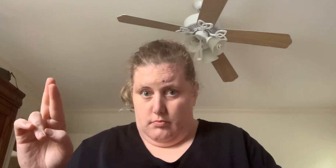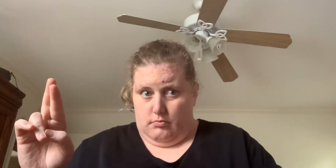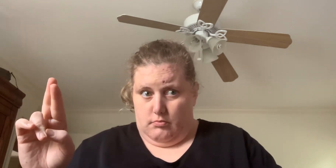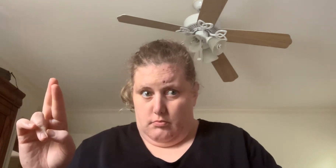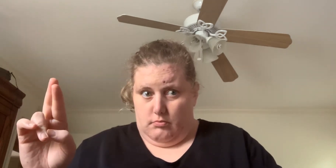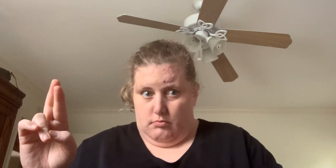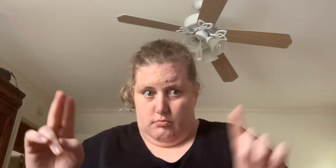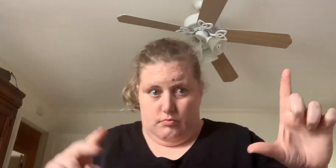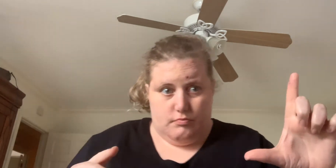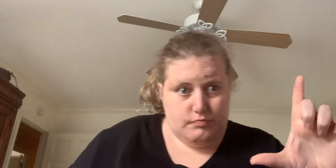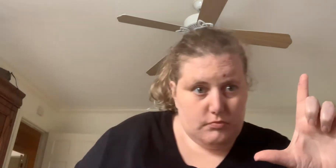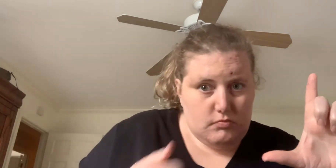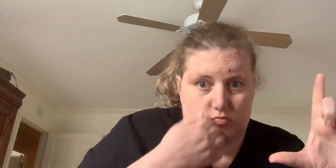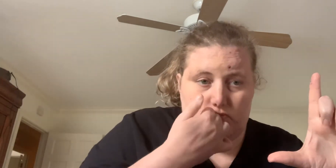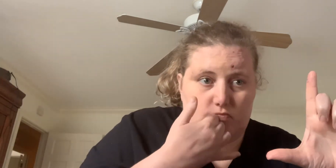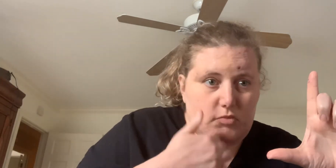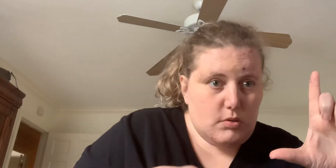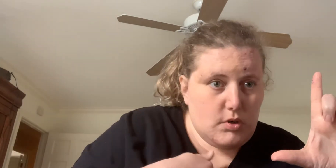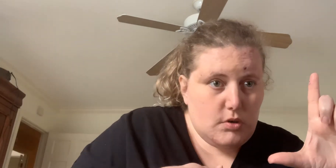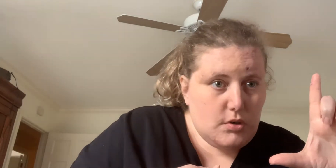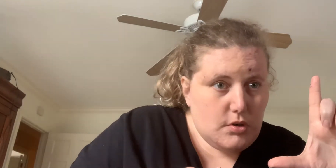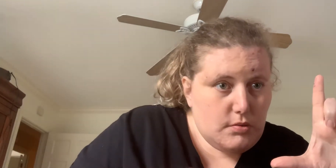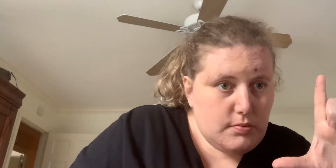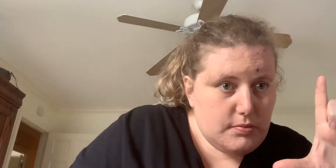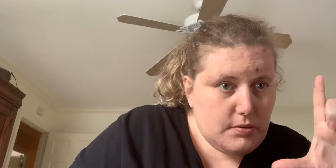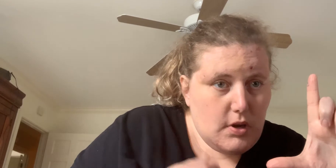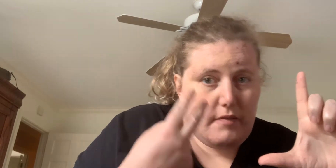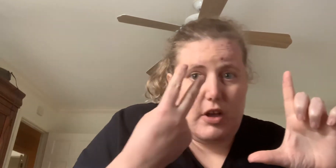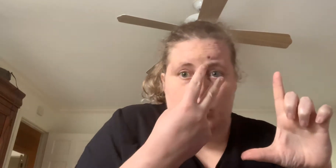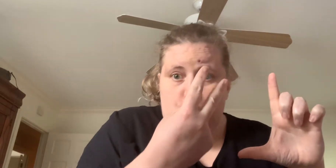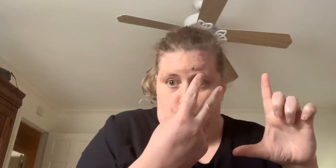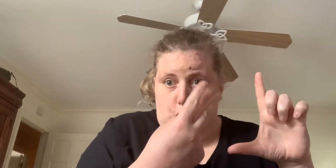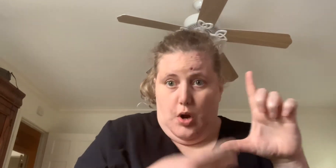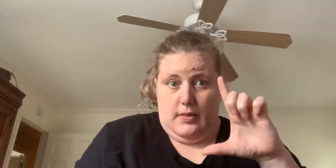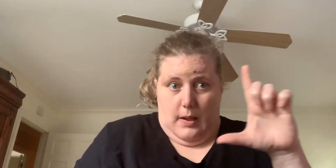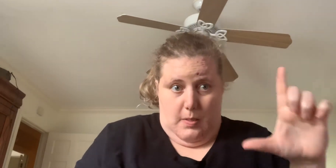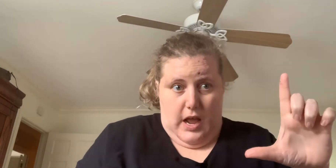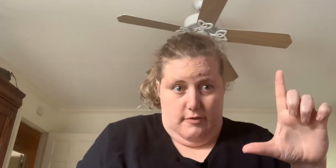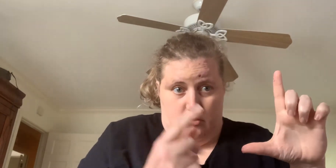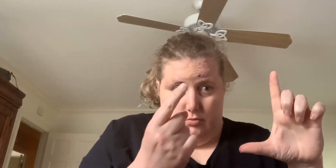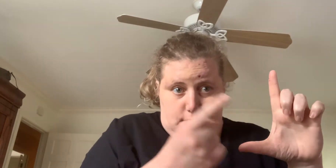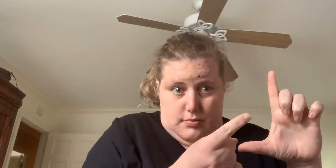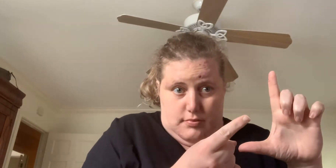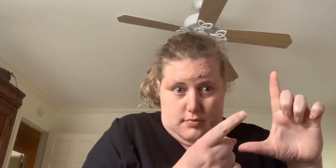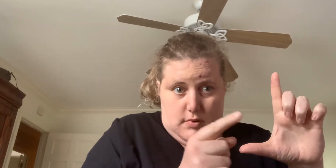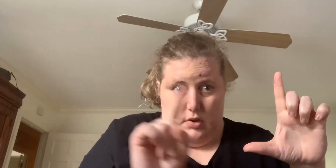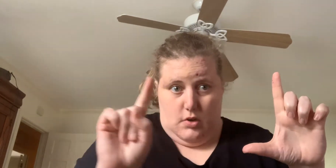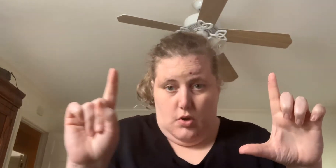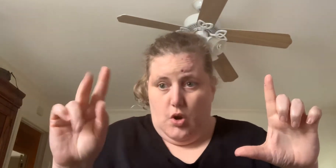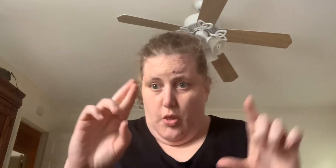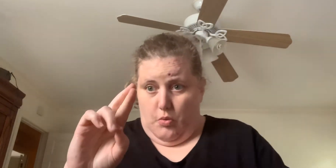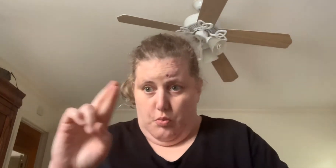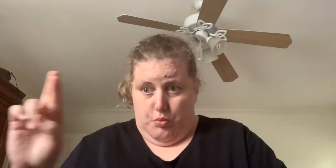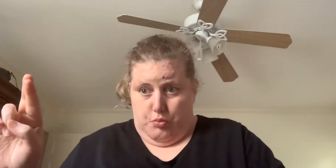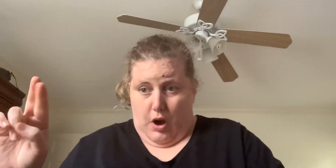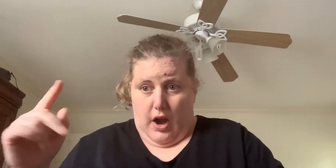with our nitrogens first, we can simply add a 2 here, which will give us 2 on the left and 2 on the